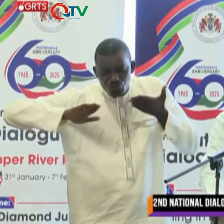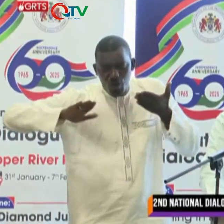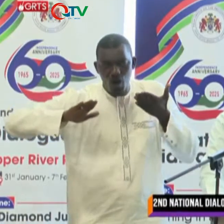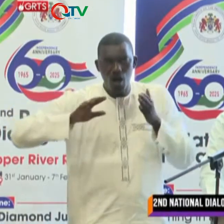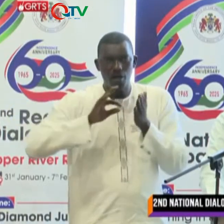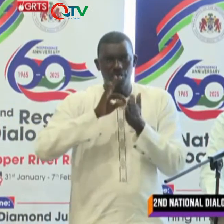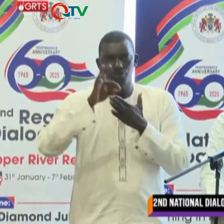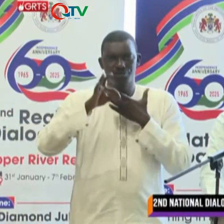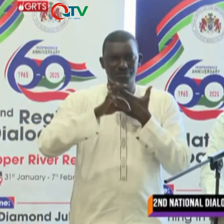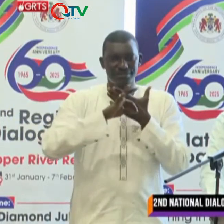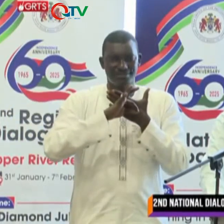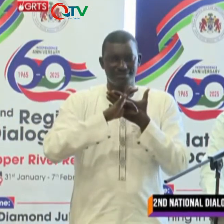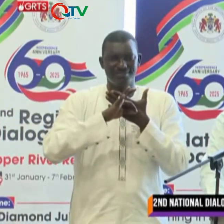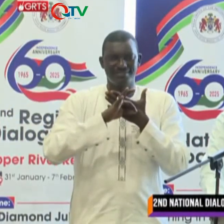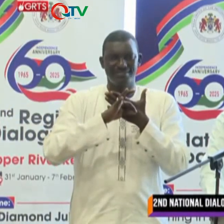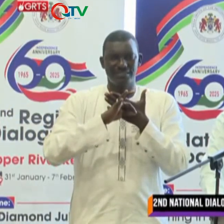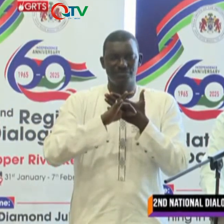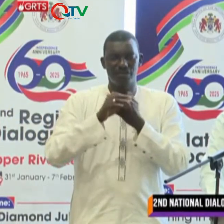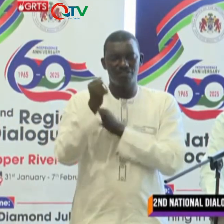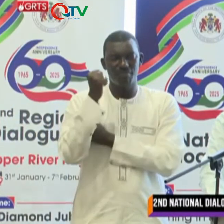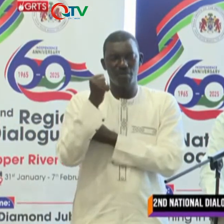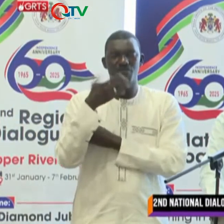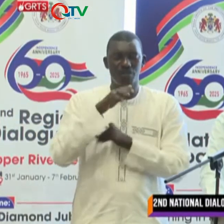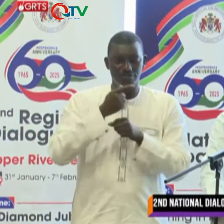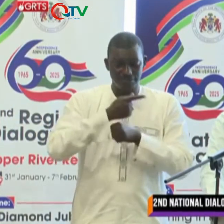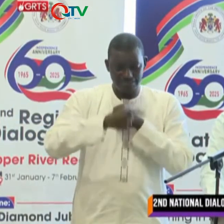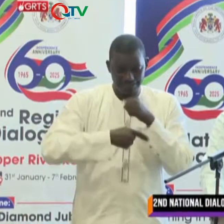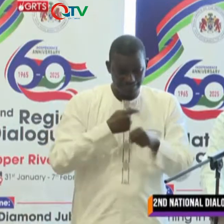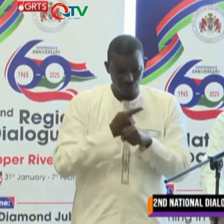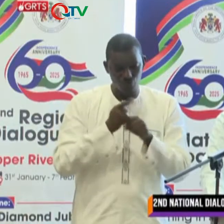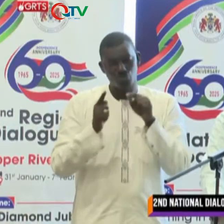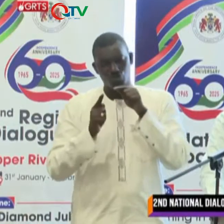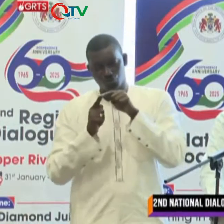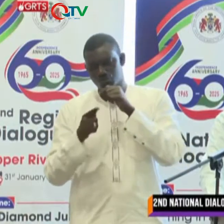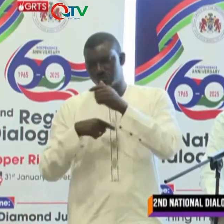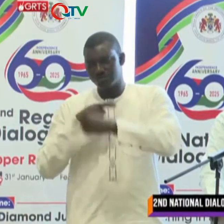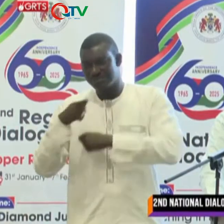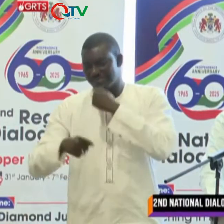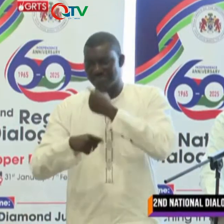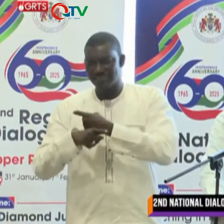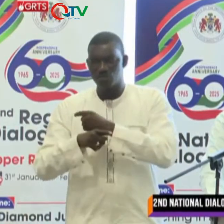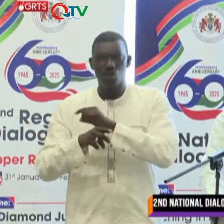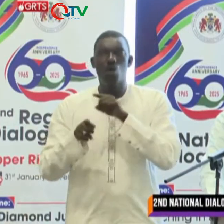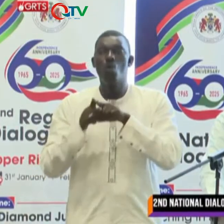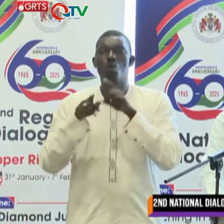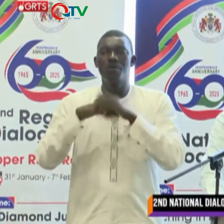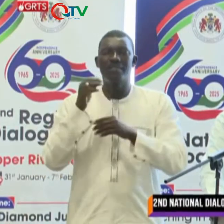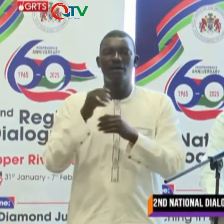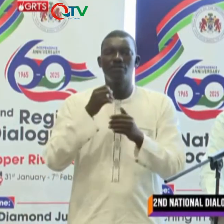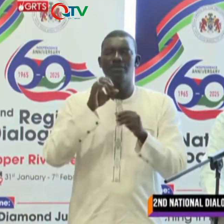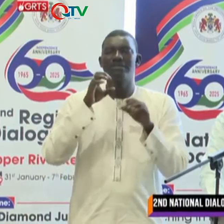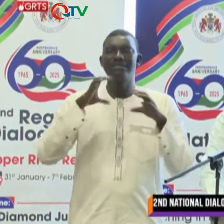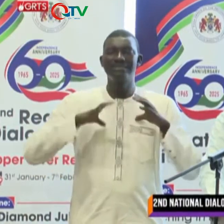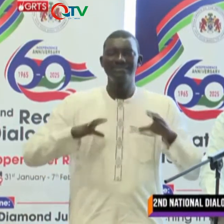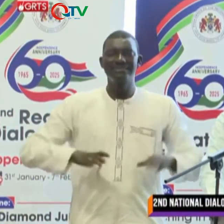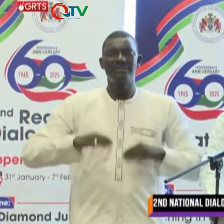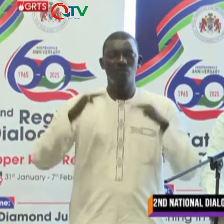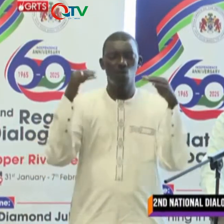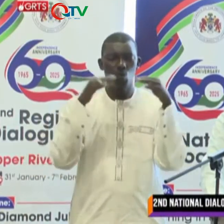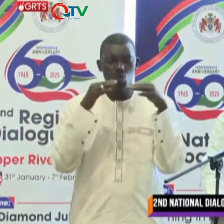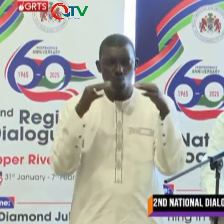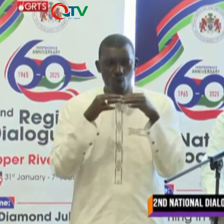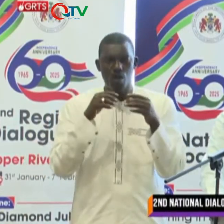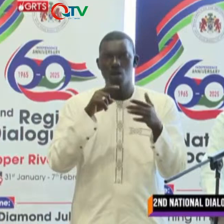to generation, without any hostility, civil war, bloodshed, or military